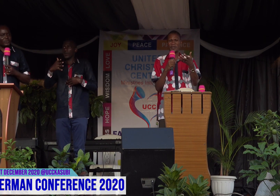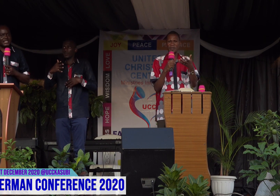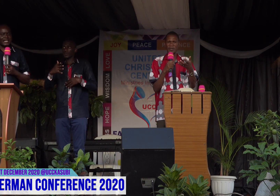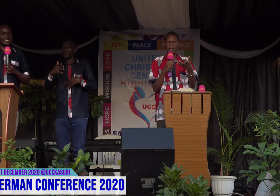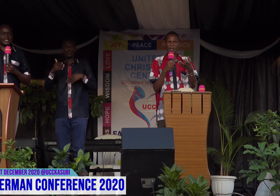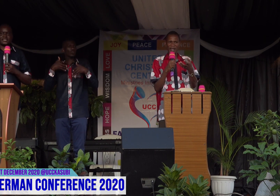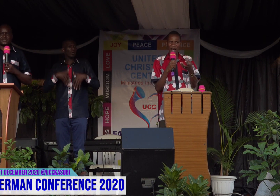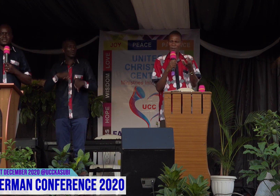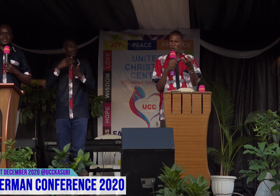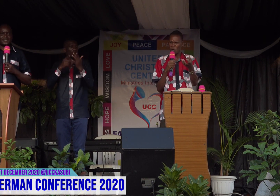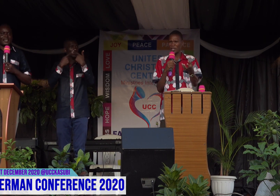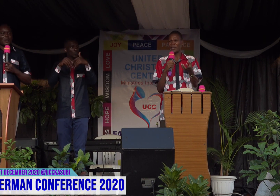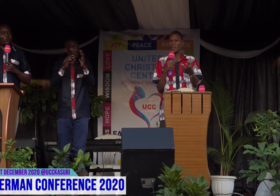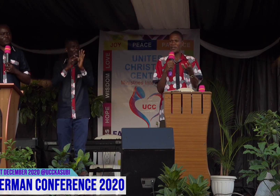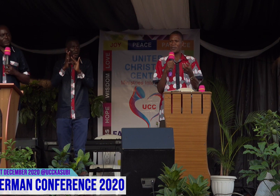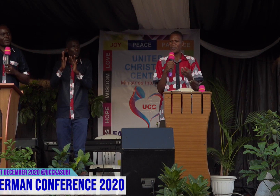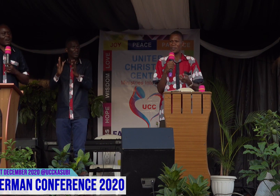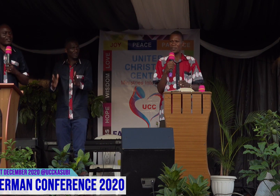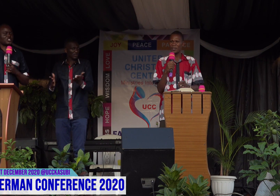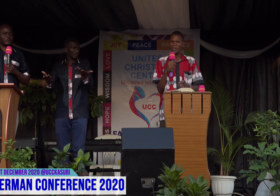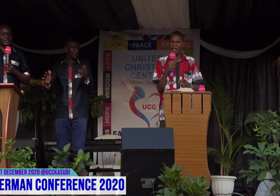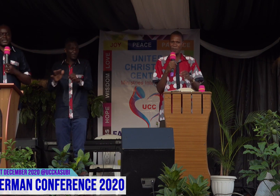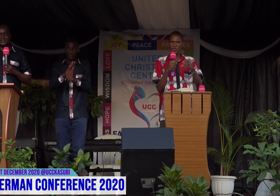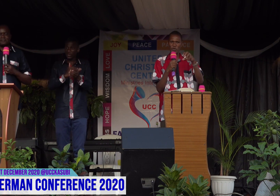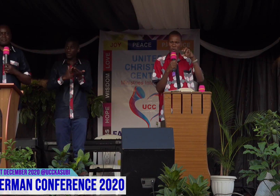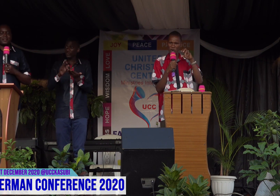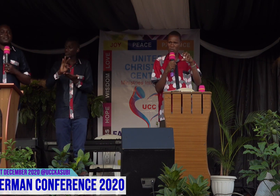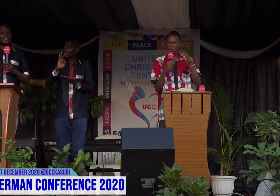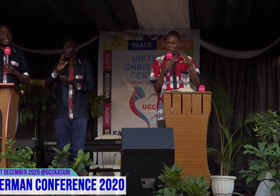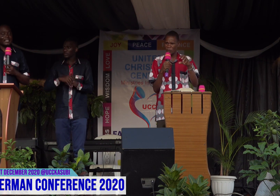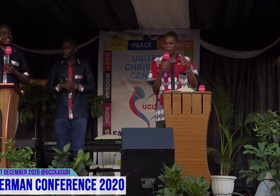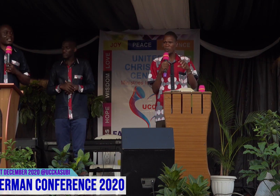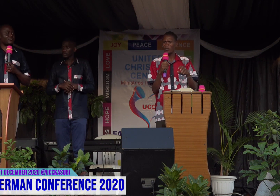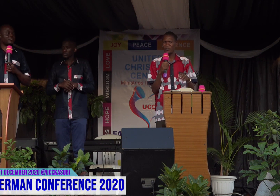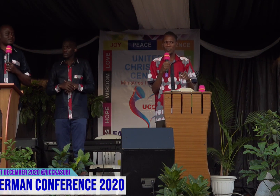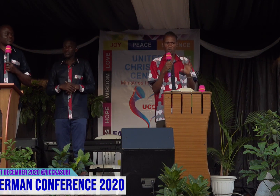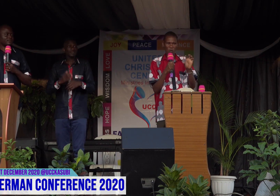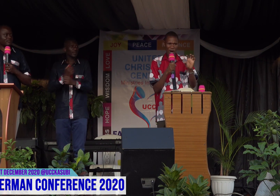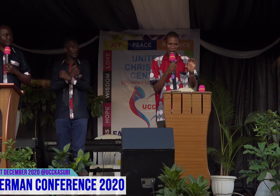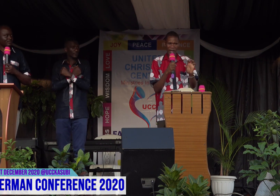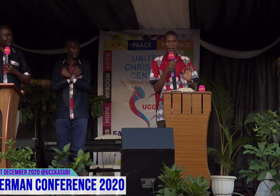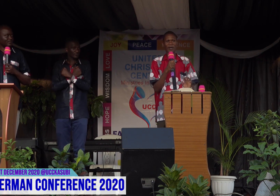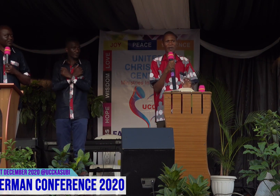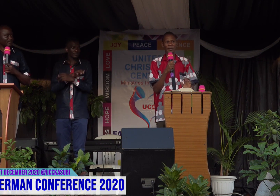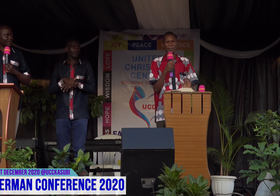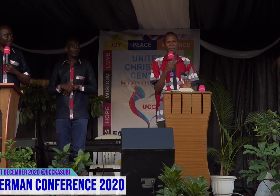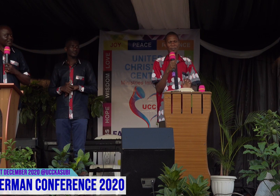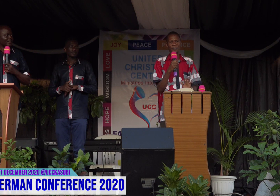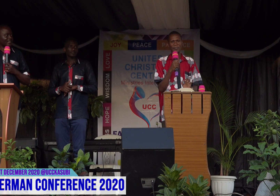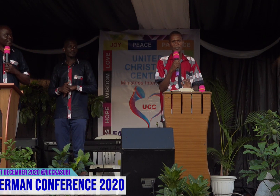As Christians, filled with the Holy Spirit, is love. Kwagala.